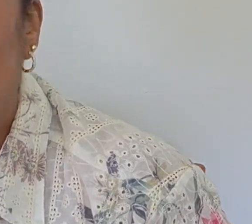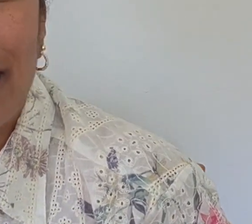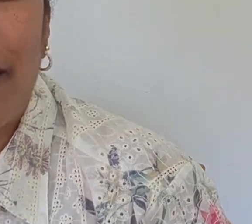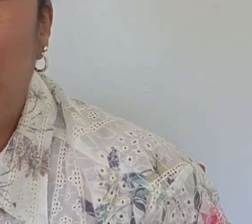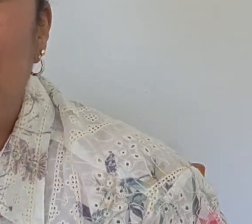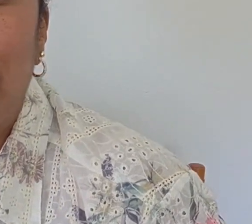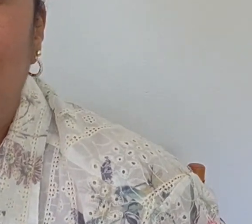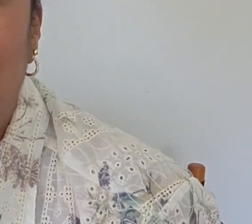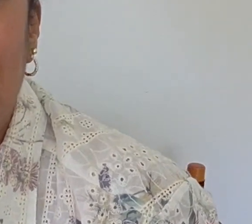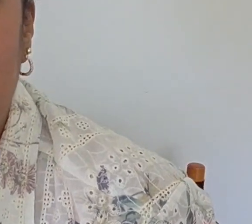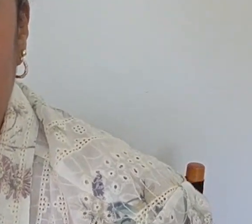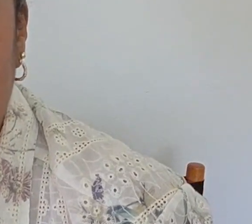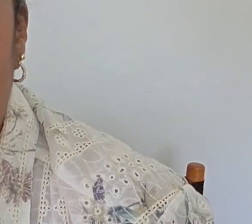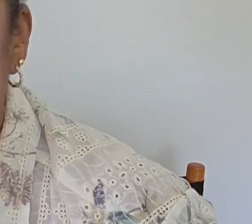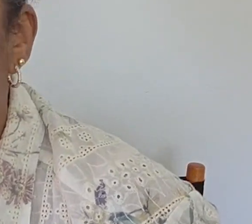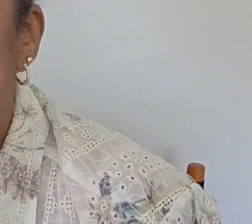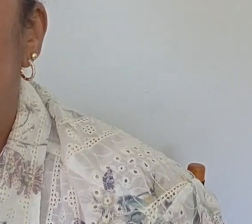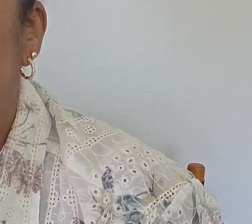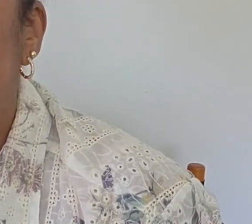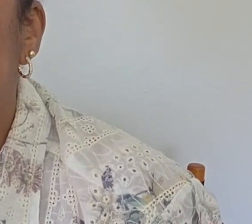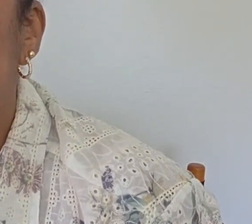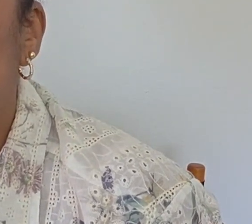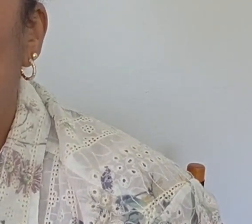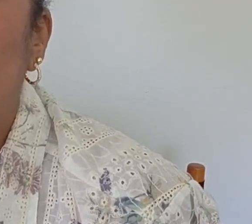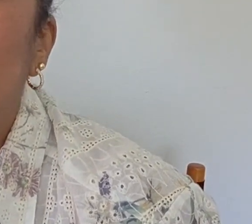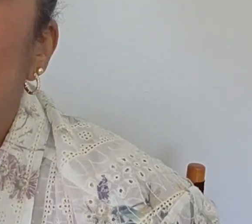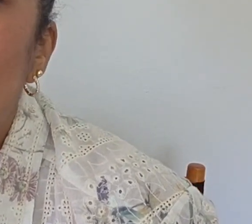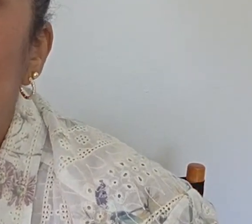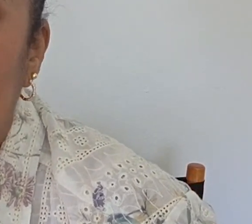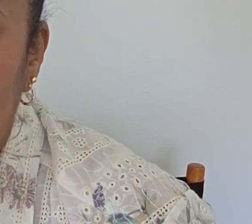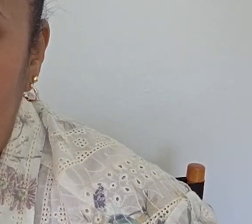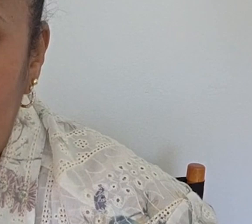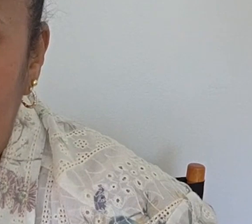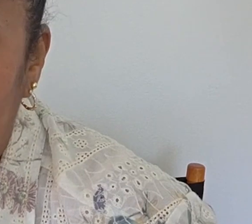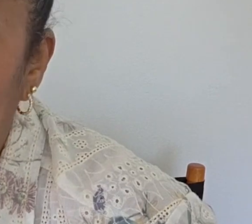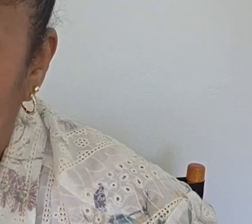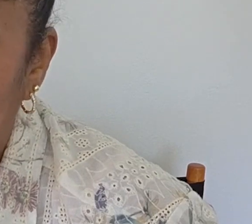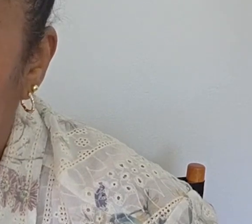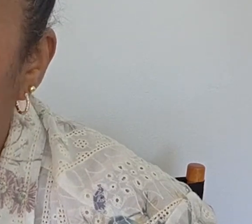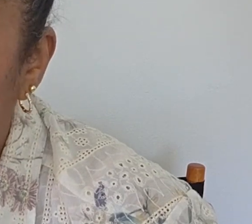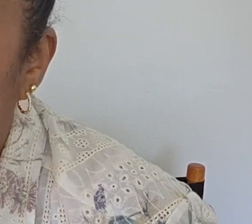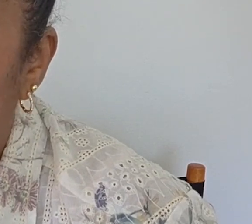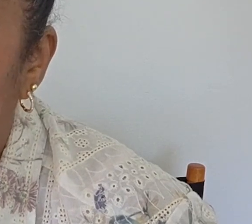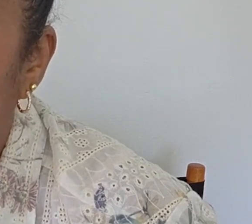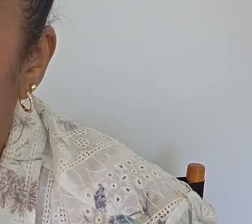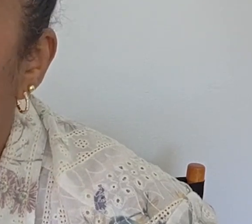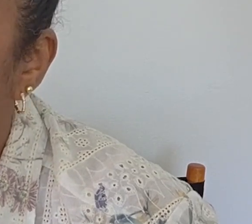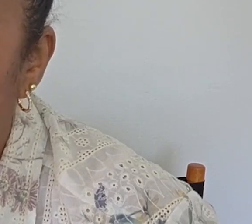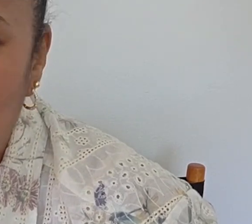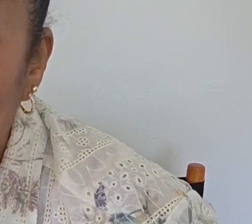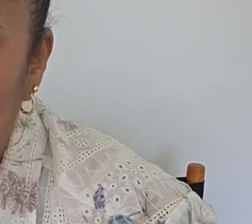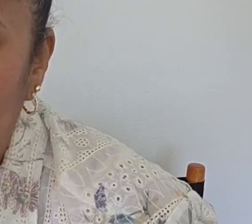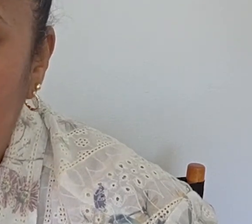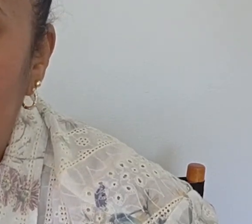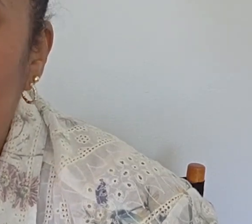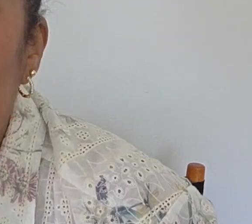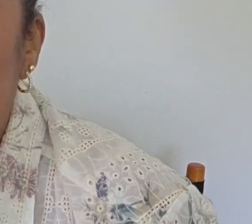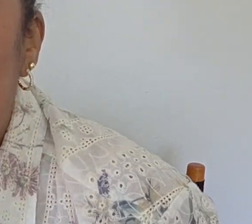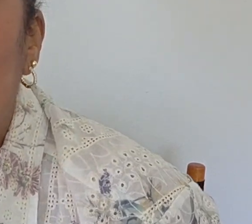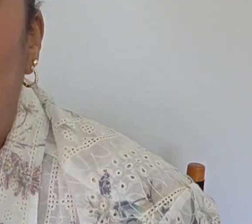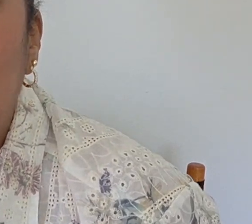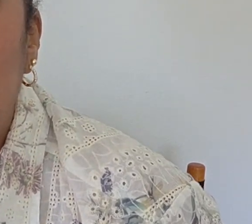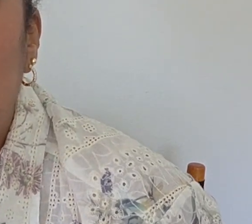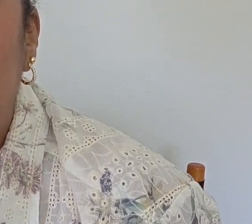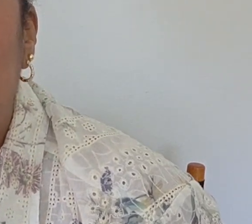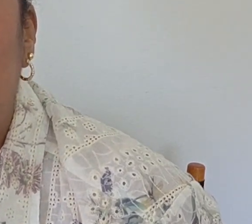full gamut of human emotion with this piece. It is wickedly funny. That's first. I need to get that out there first. It's super funny.